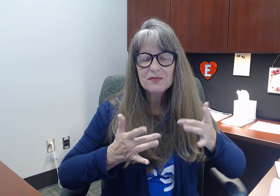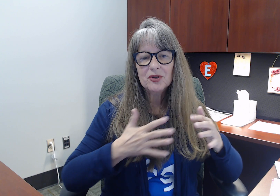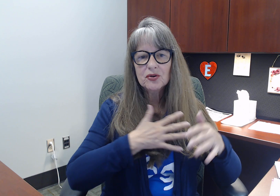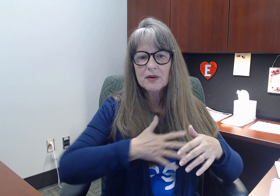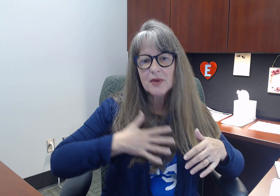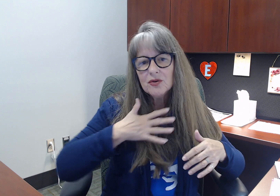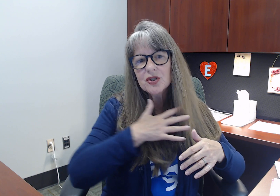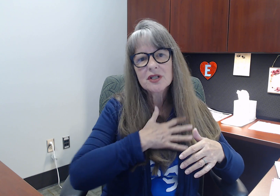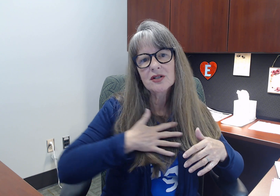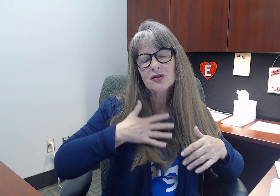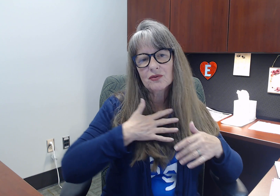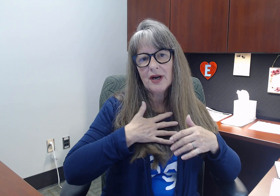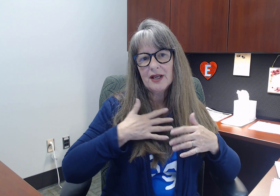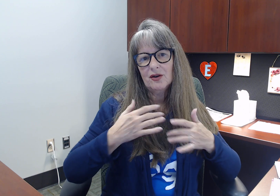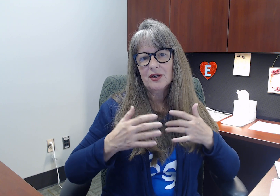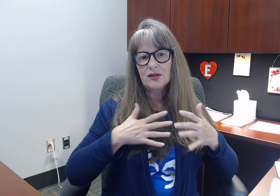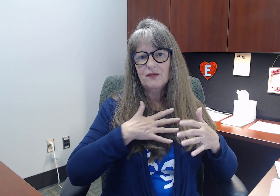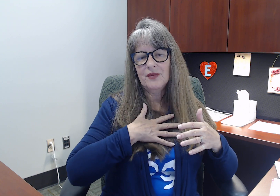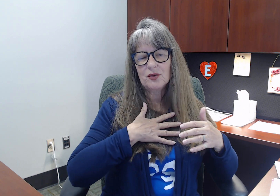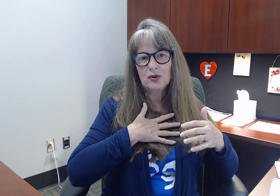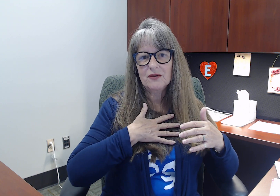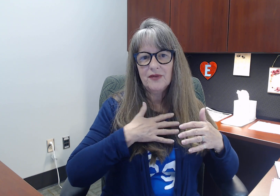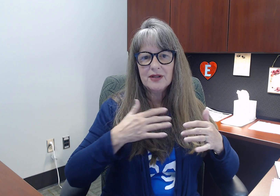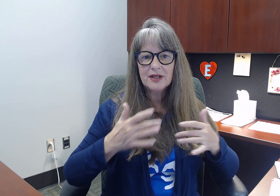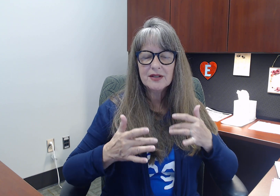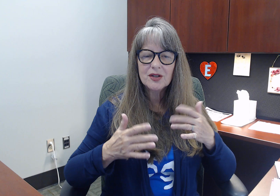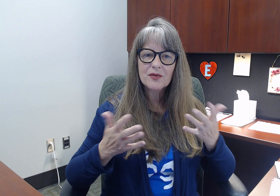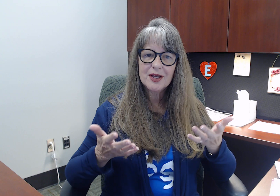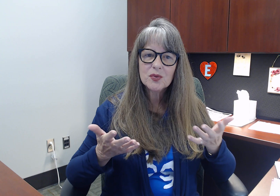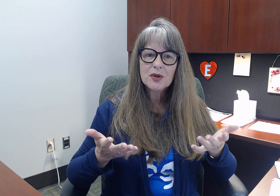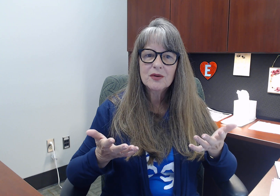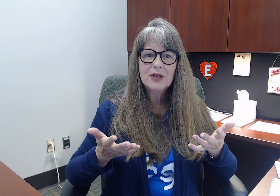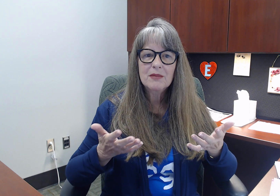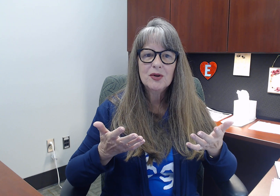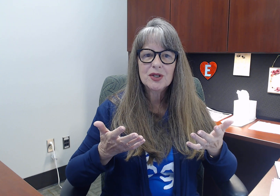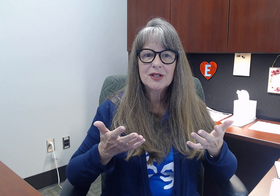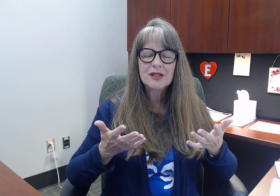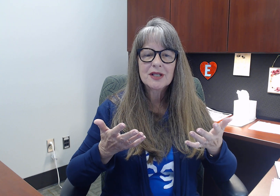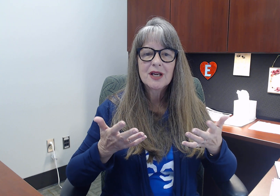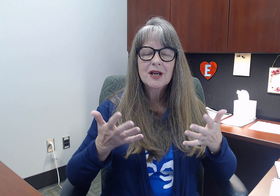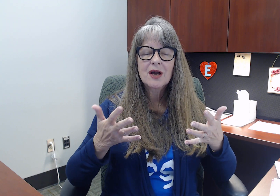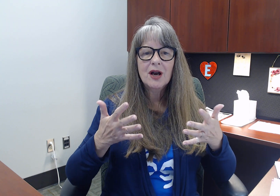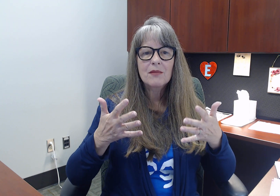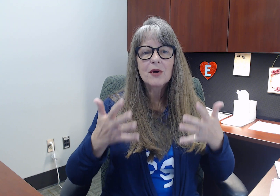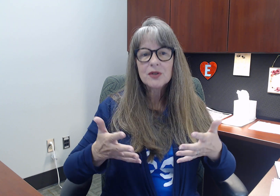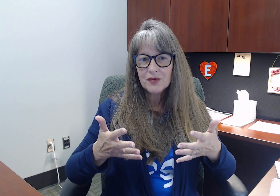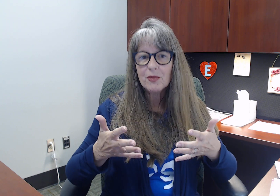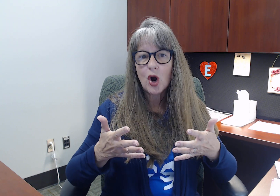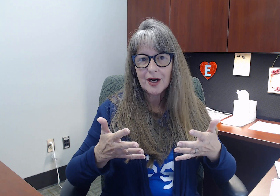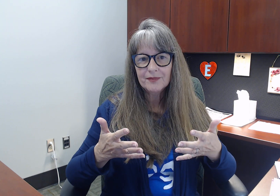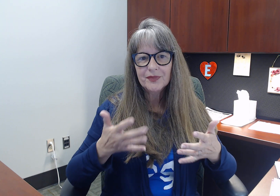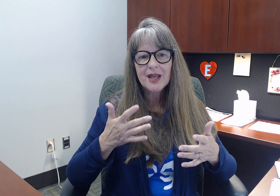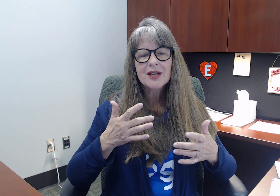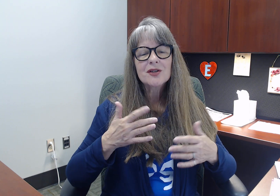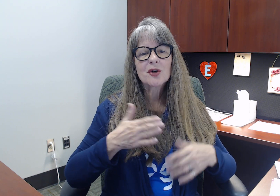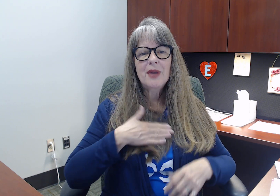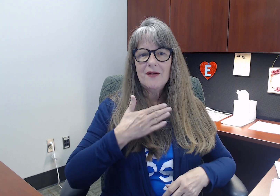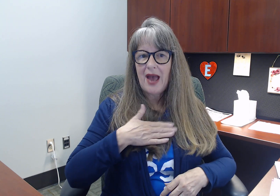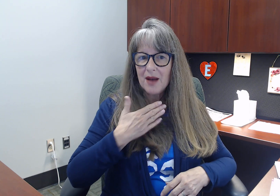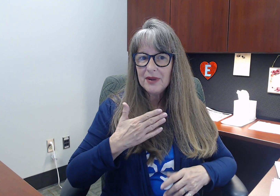your emotions are right here because that's where you feel it. So that's where the emotions, most of them are. So we have happy,